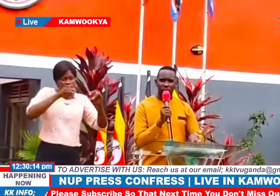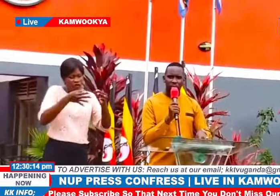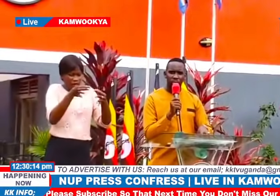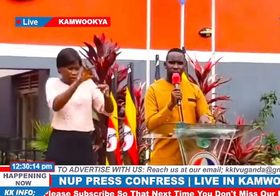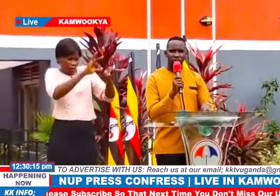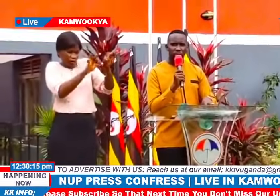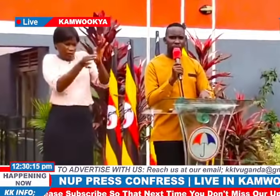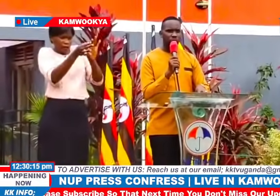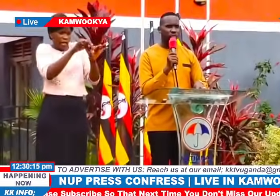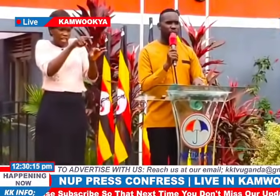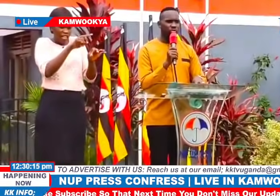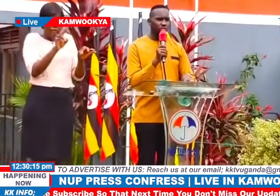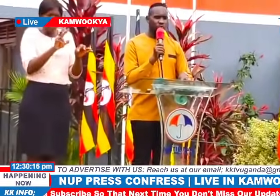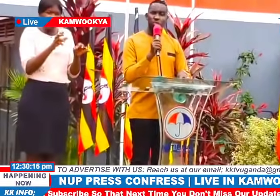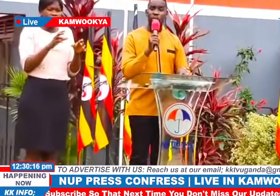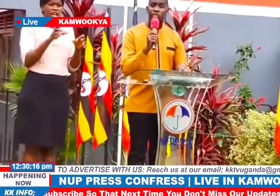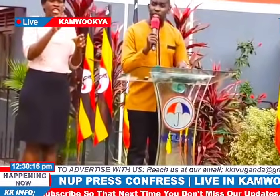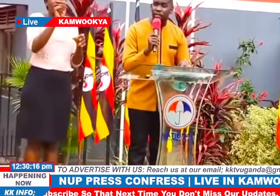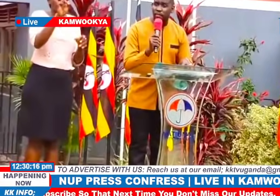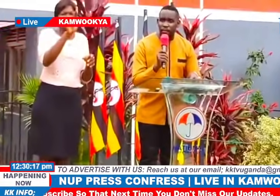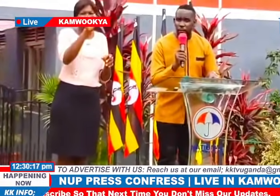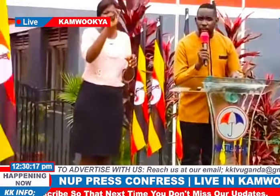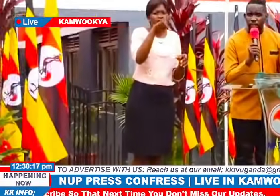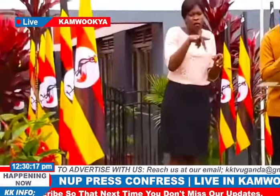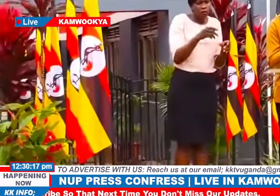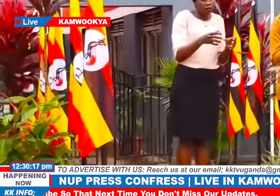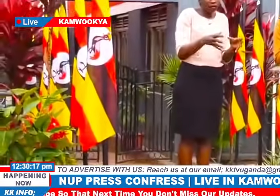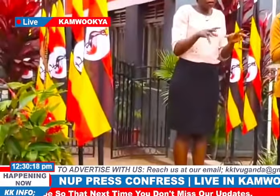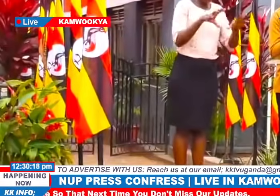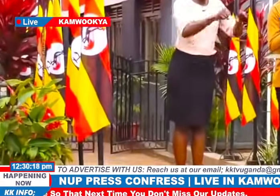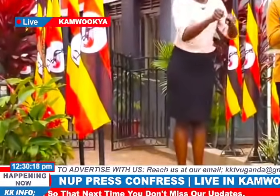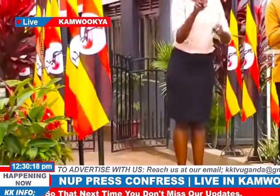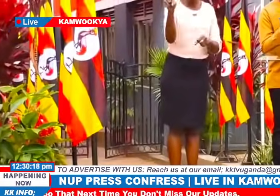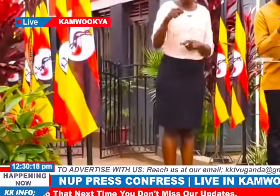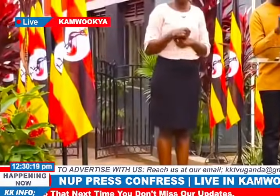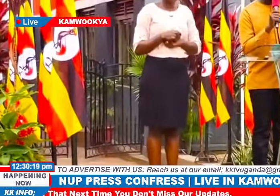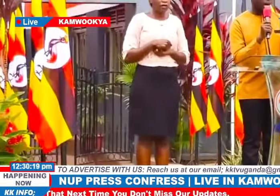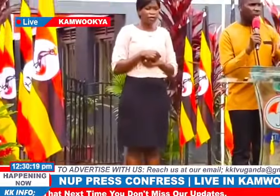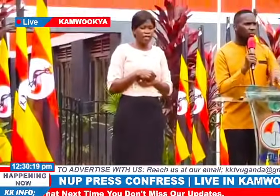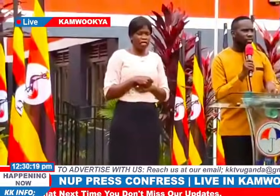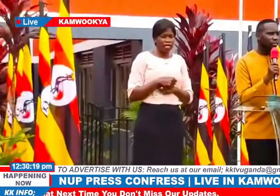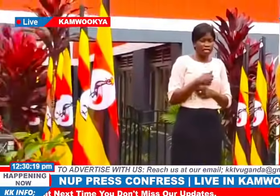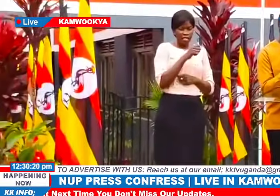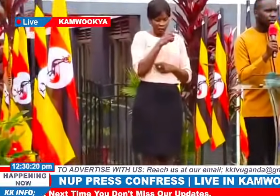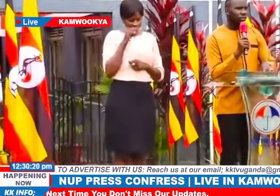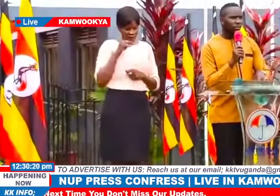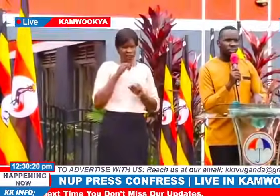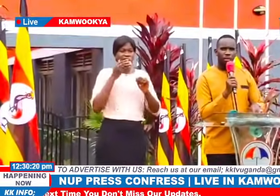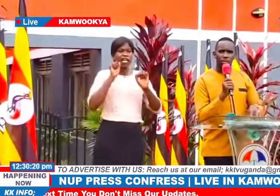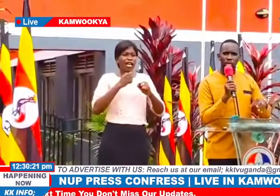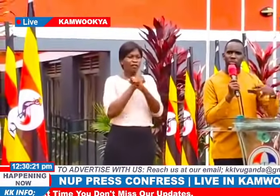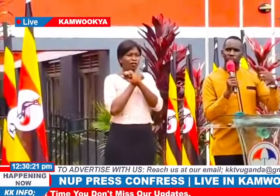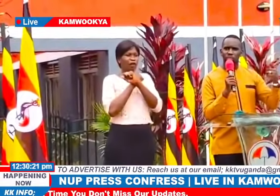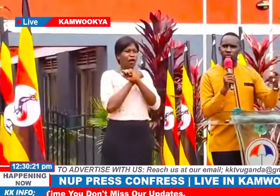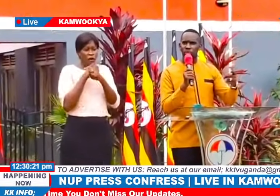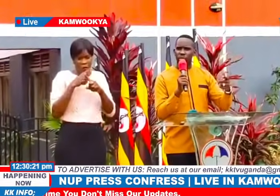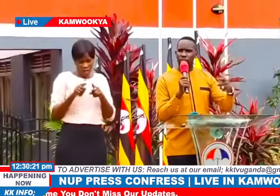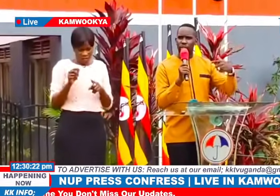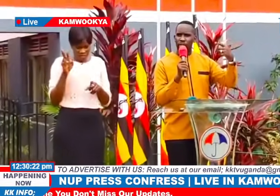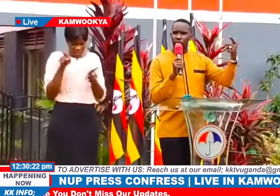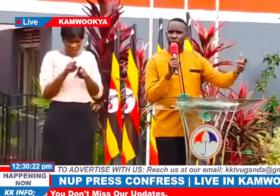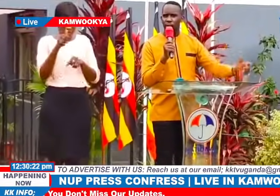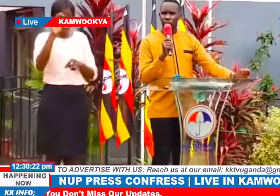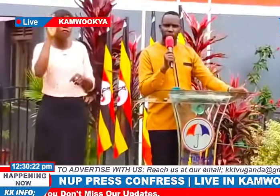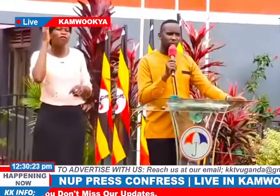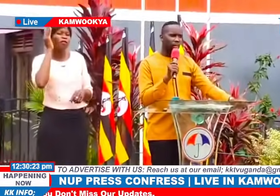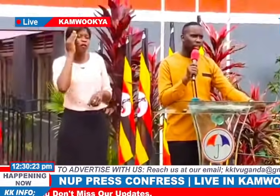trap for you to fall into, has got immunity. At least for now. Although he also needs to know that a